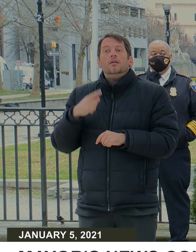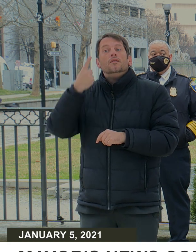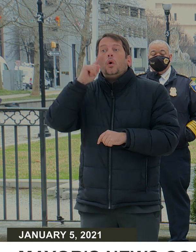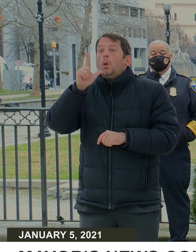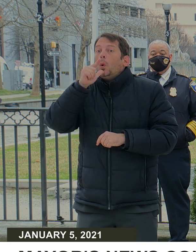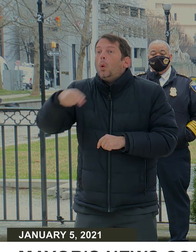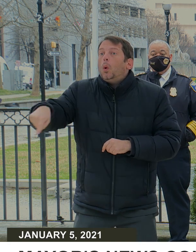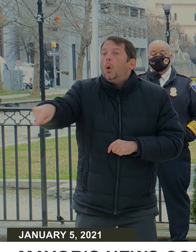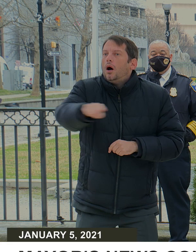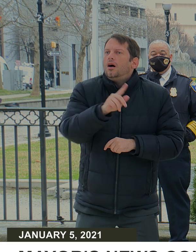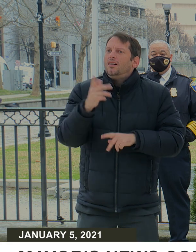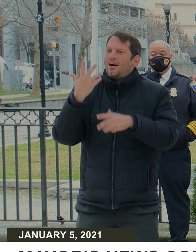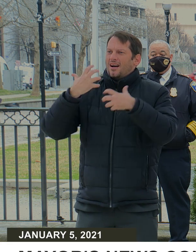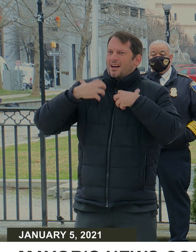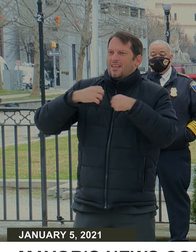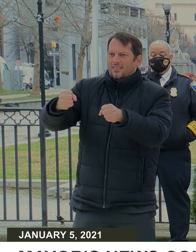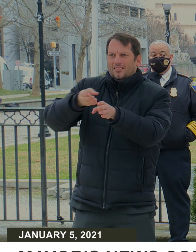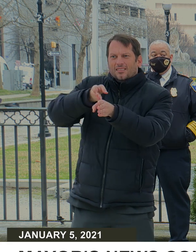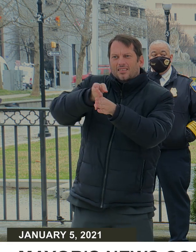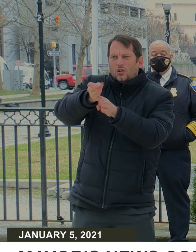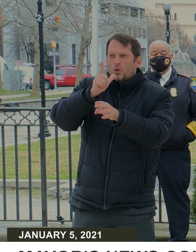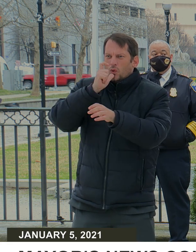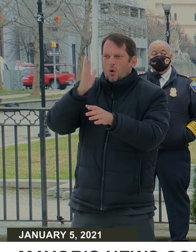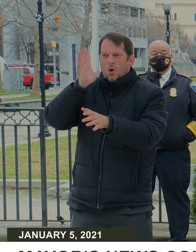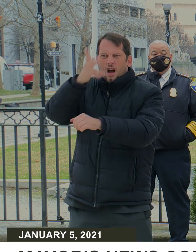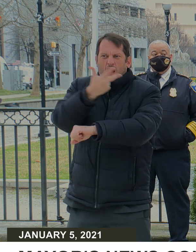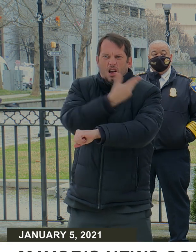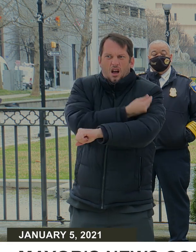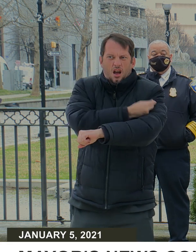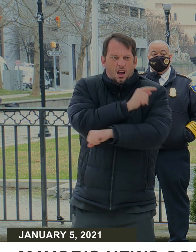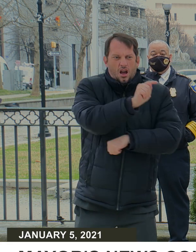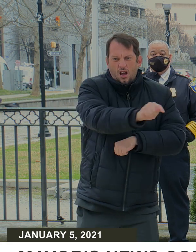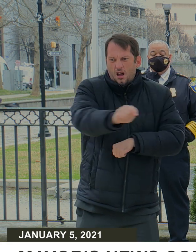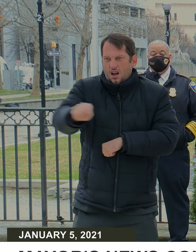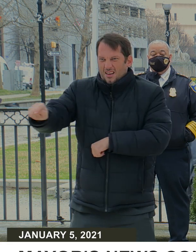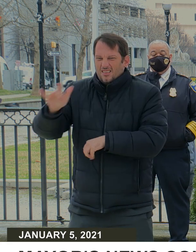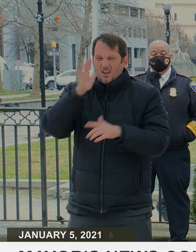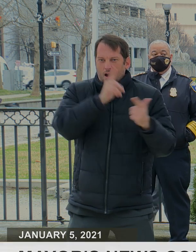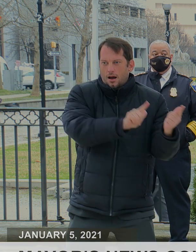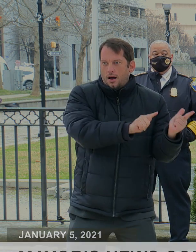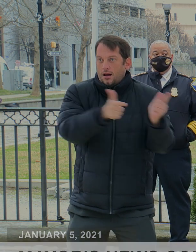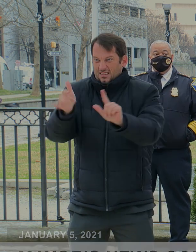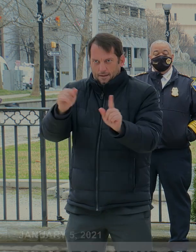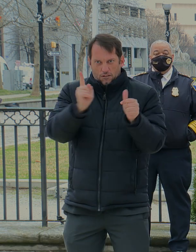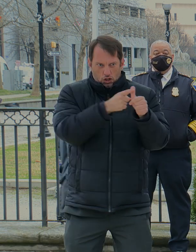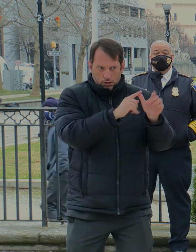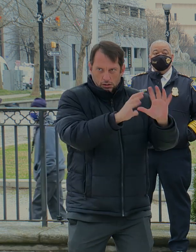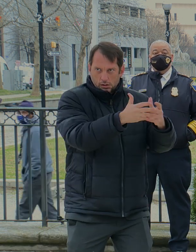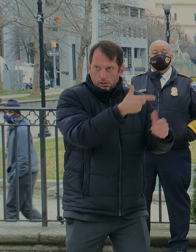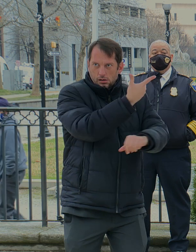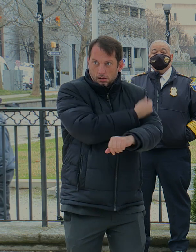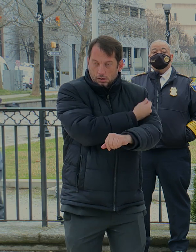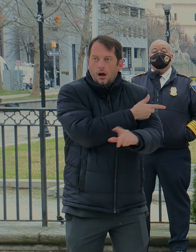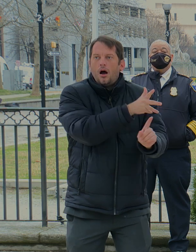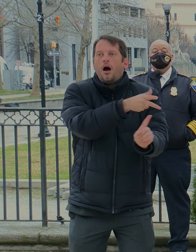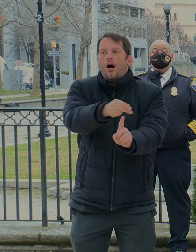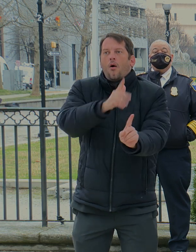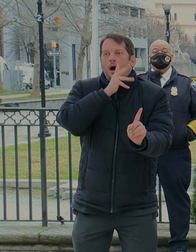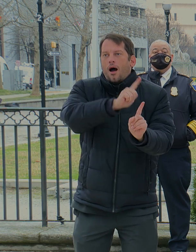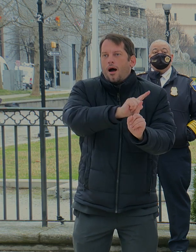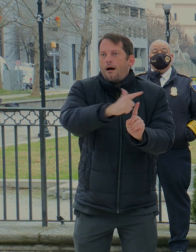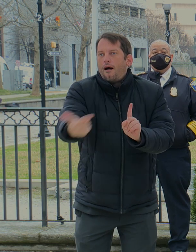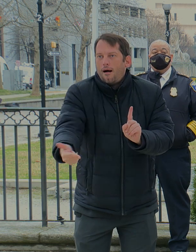will be vaccinating other people. I'm going to turn it over now to Dr. Terraza for more information about